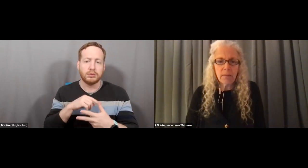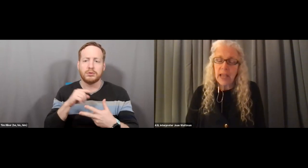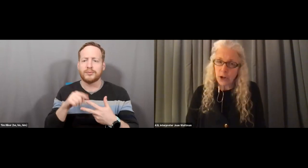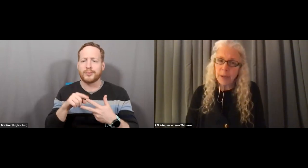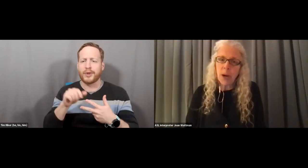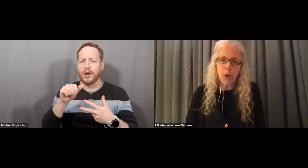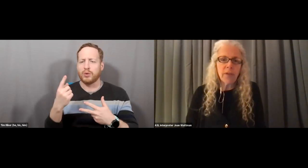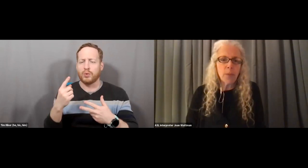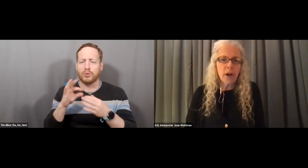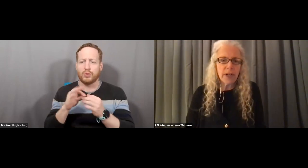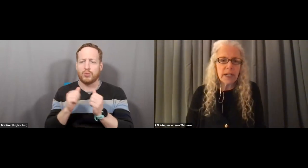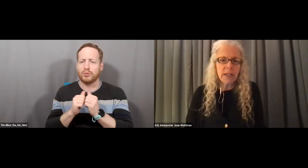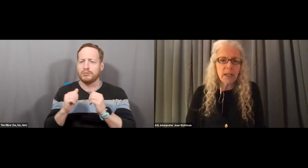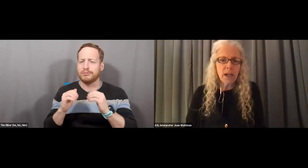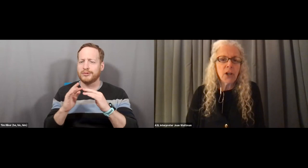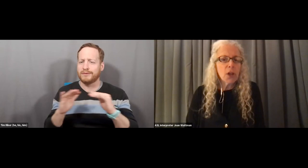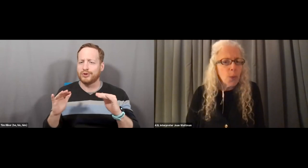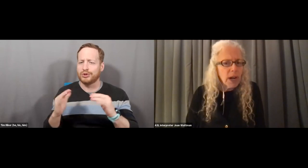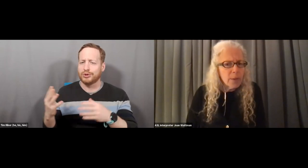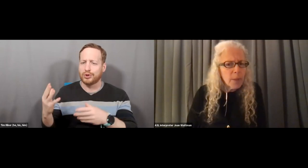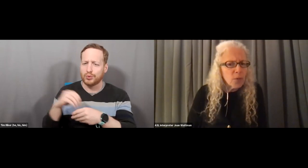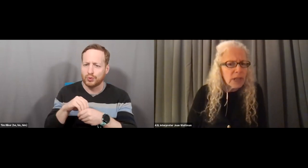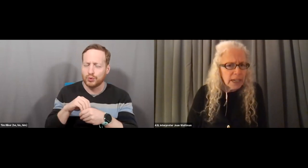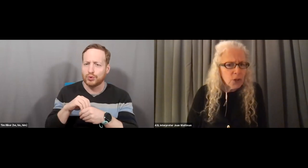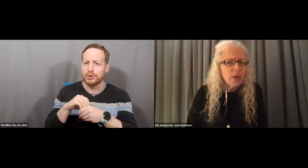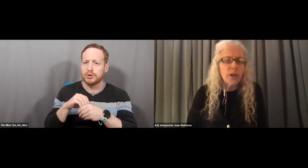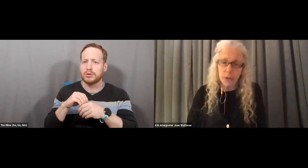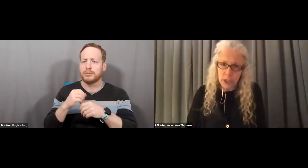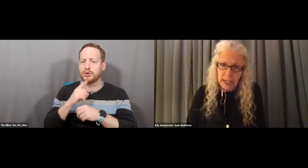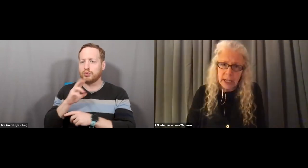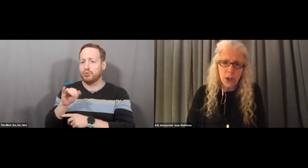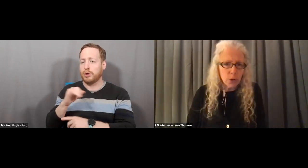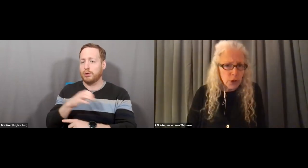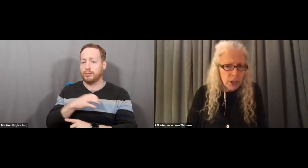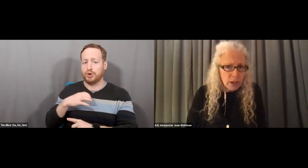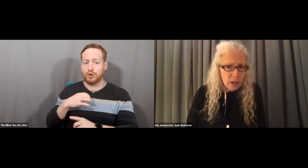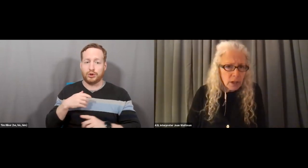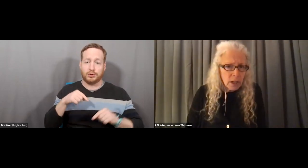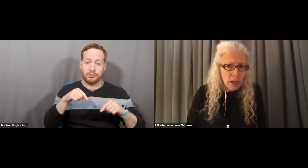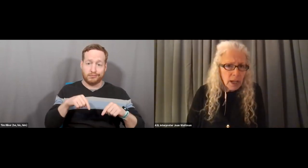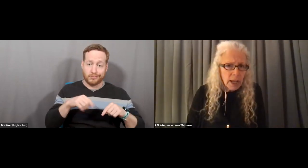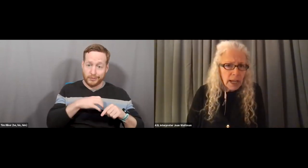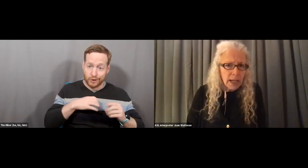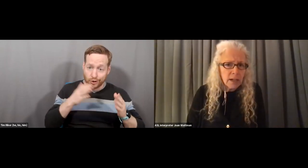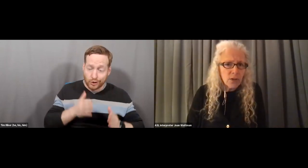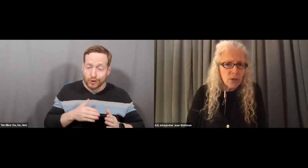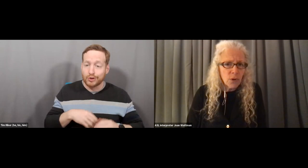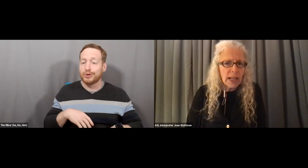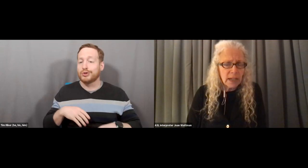That could become one of our priorities. Another one I remember related to diversity and inclusion, and the Rhode Island